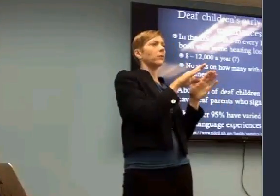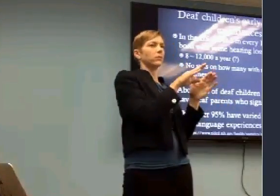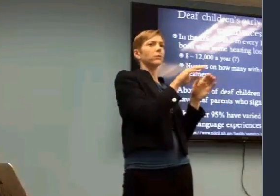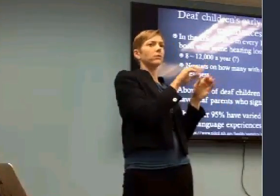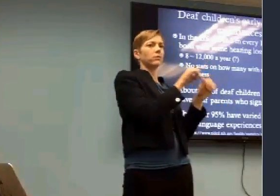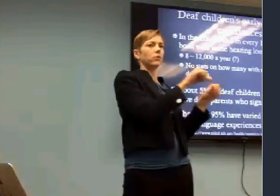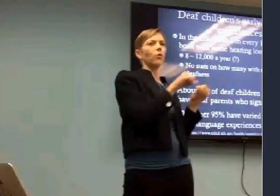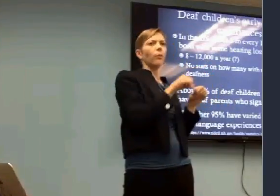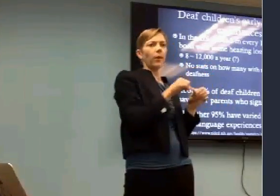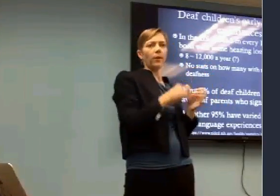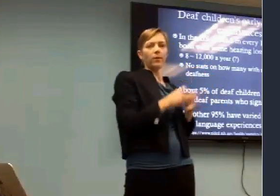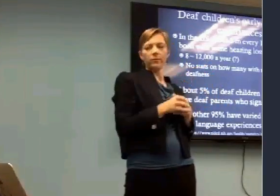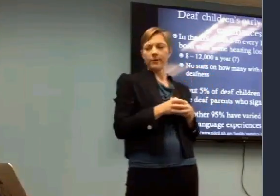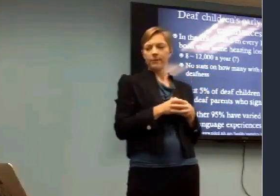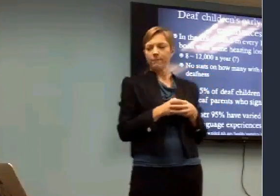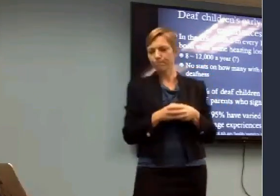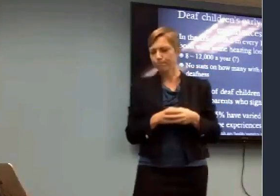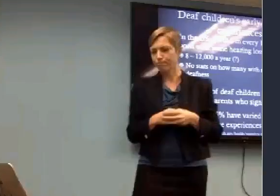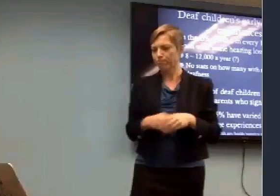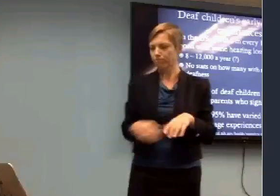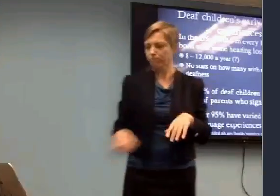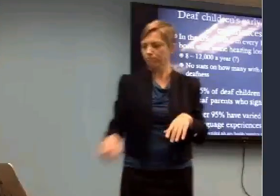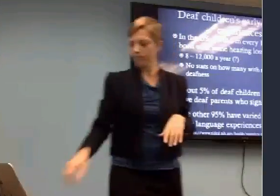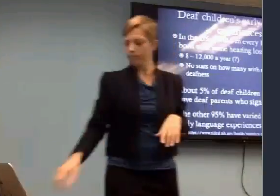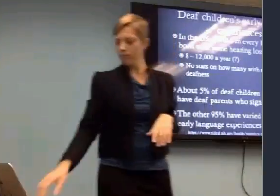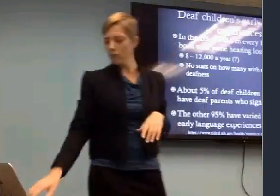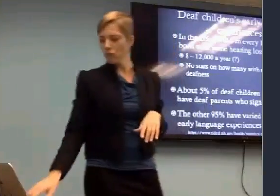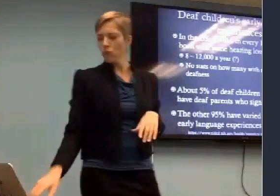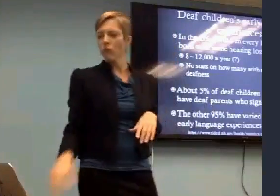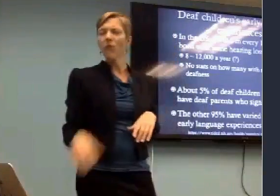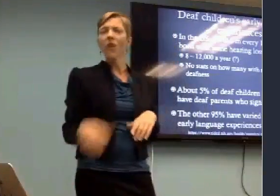other developmental symptoms.